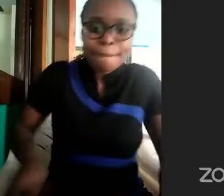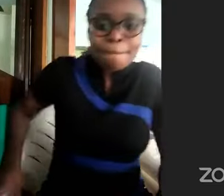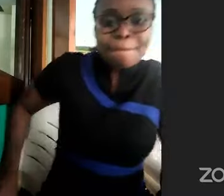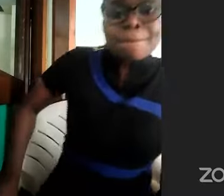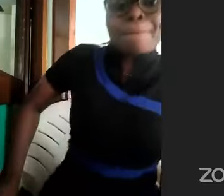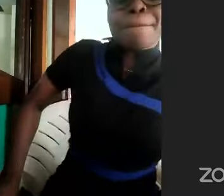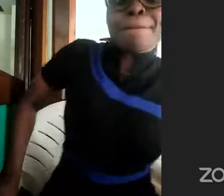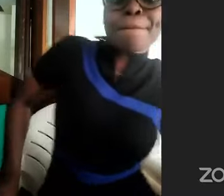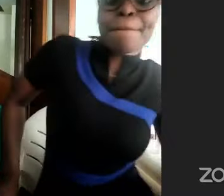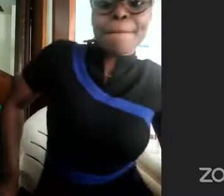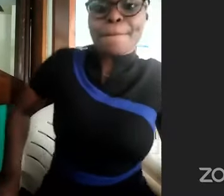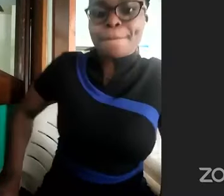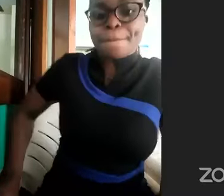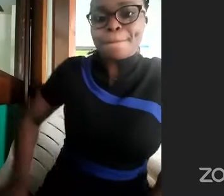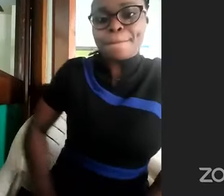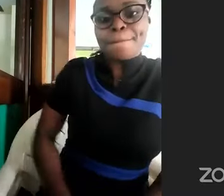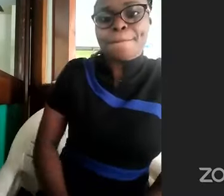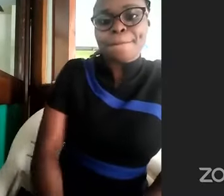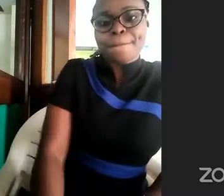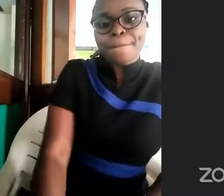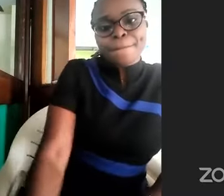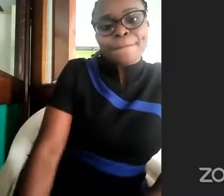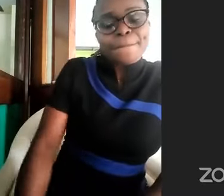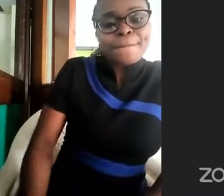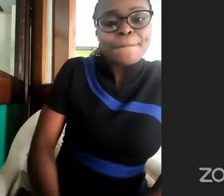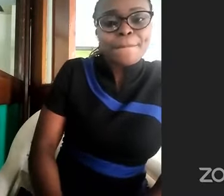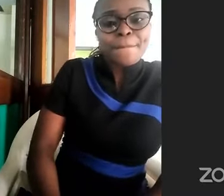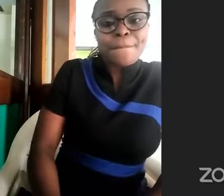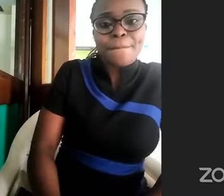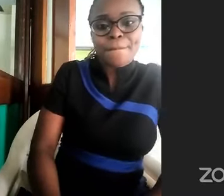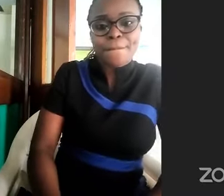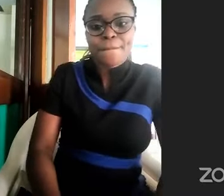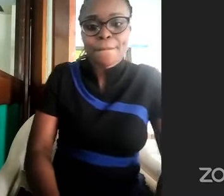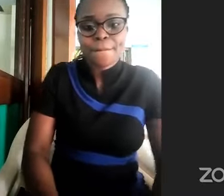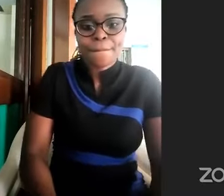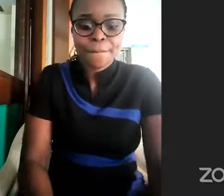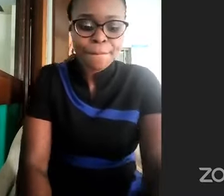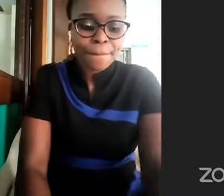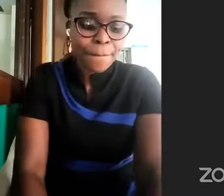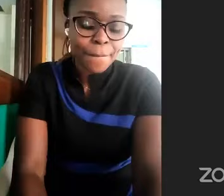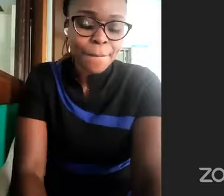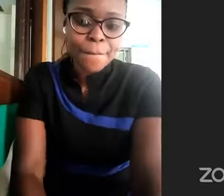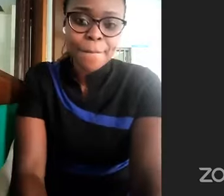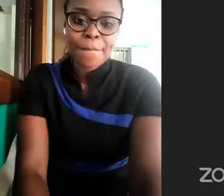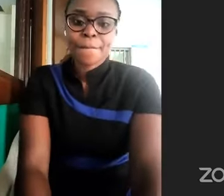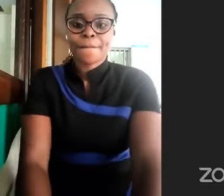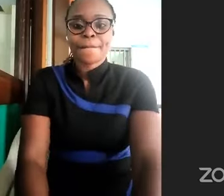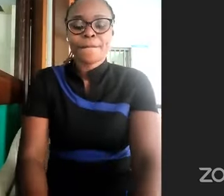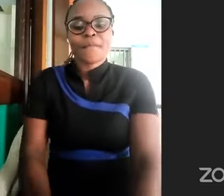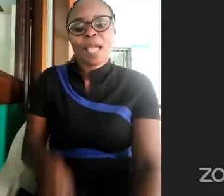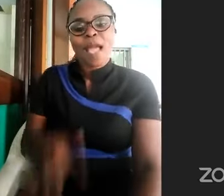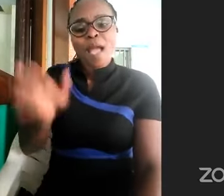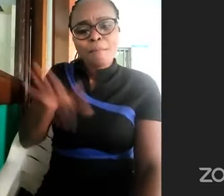Josephine. Josephine is asking, hi, everyone. Mama akitolewa titi ama zote, huyo